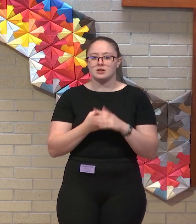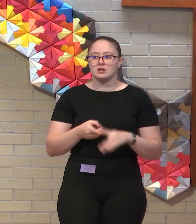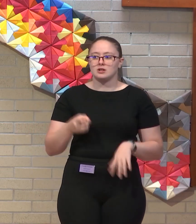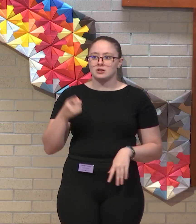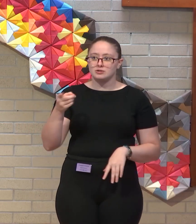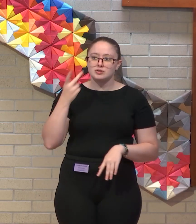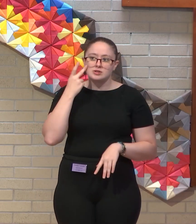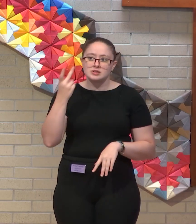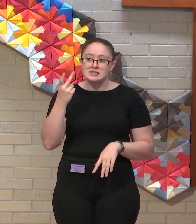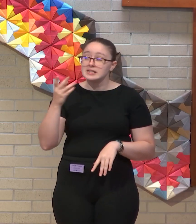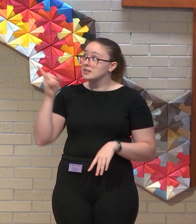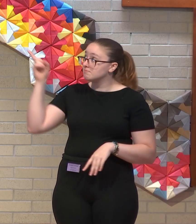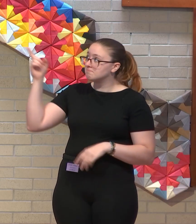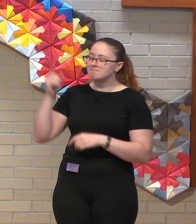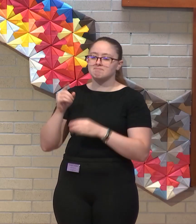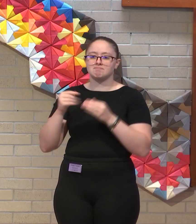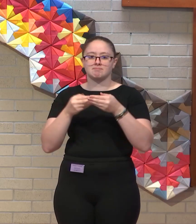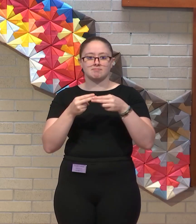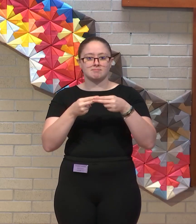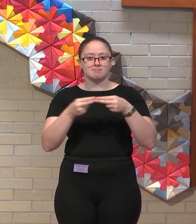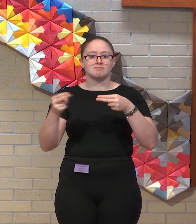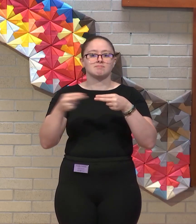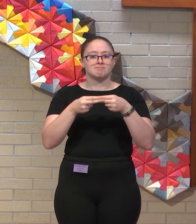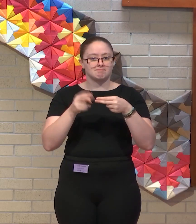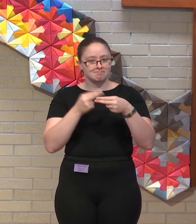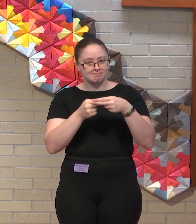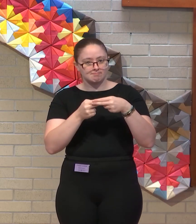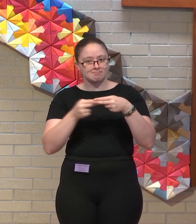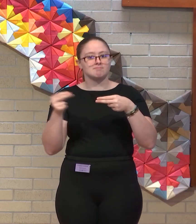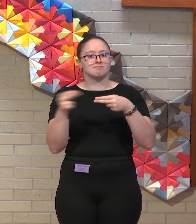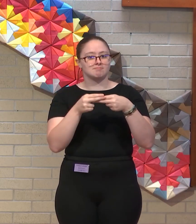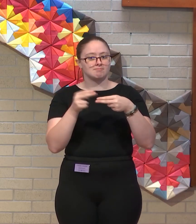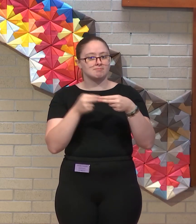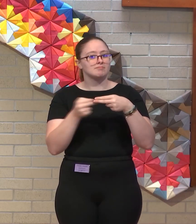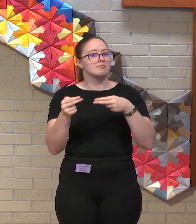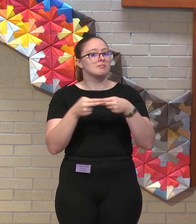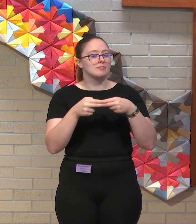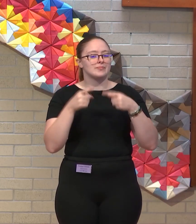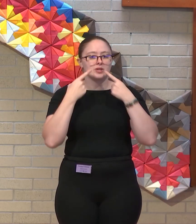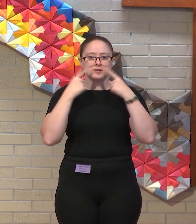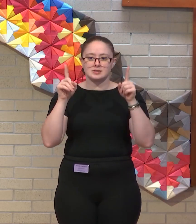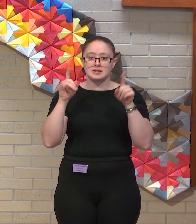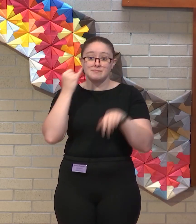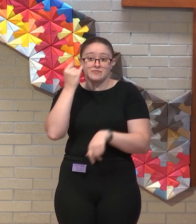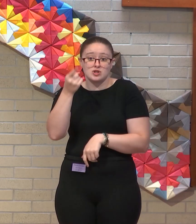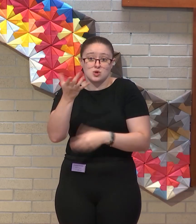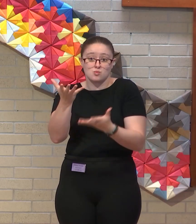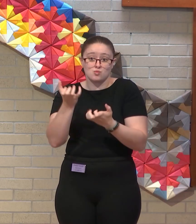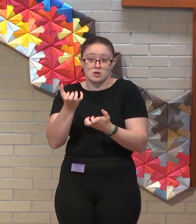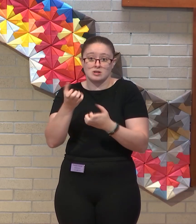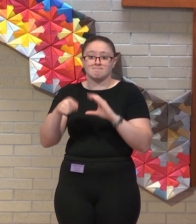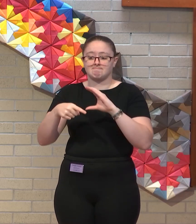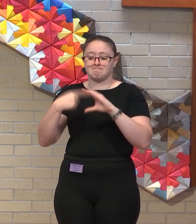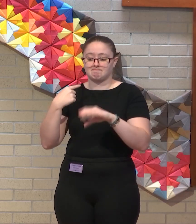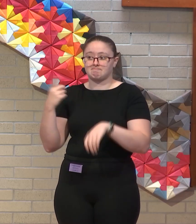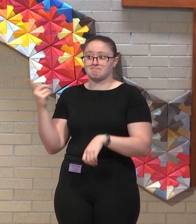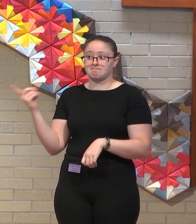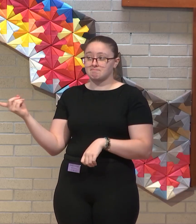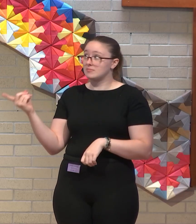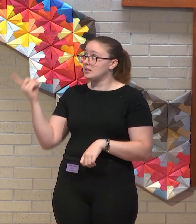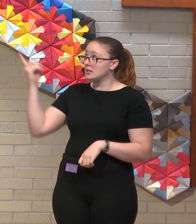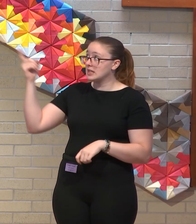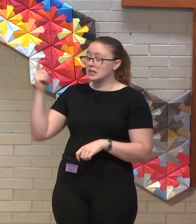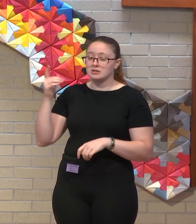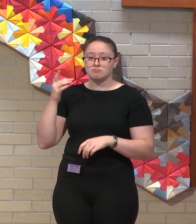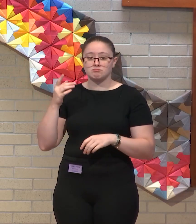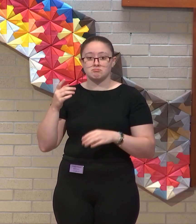deck circulating with announcements and things we want you to pay attention to. If you have an announcement that you want to get in front of the students in